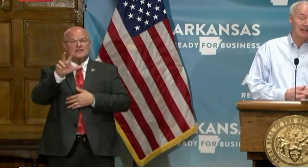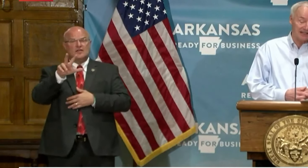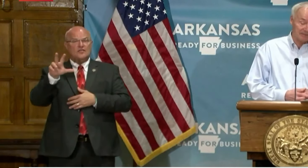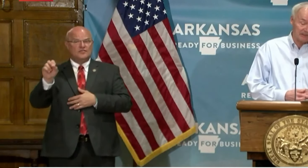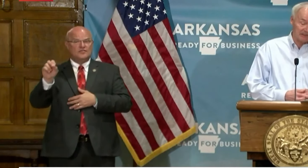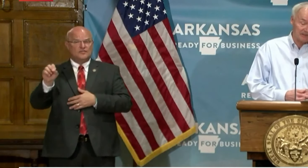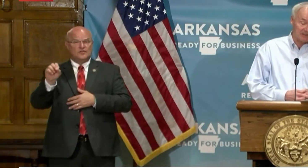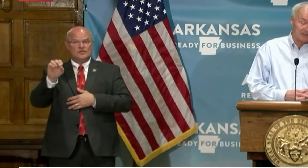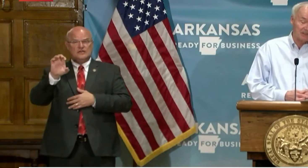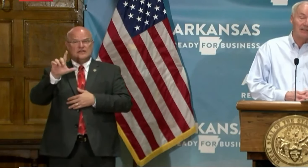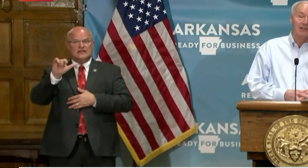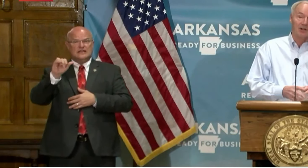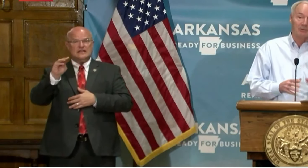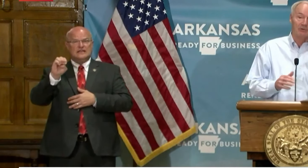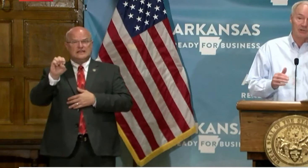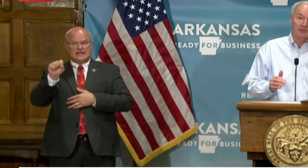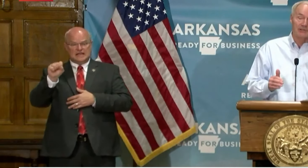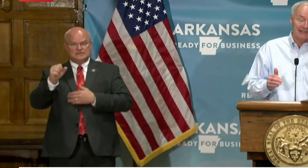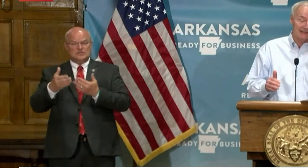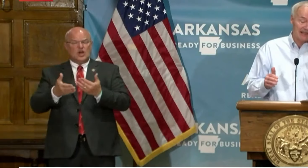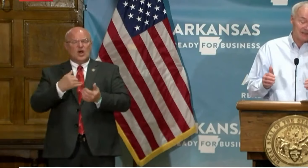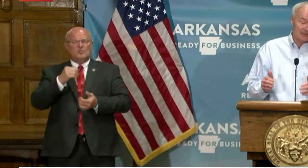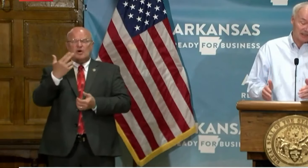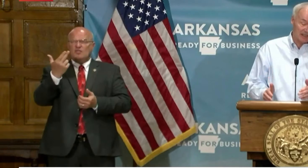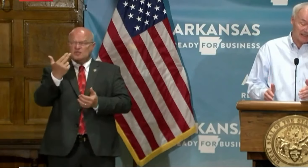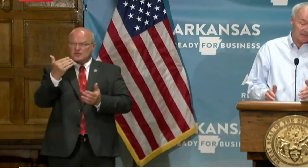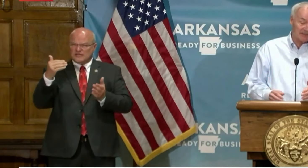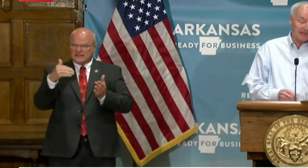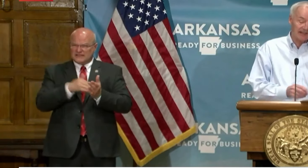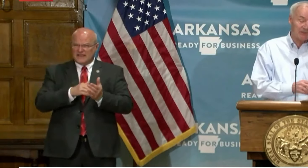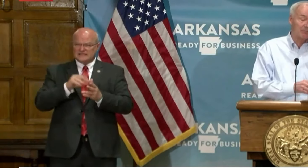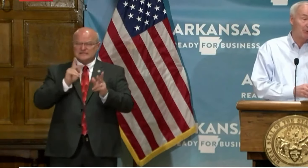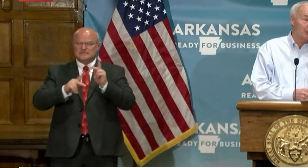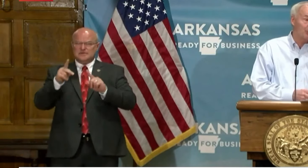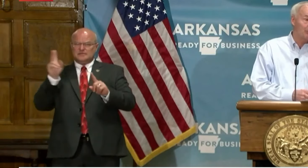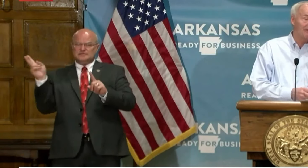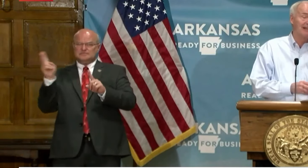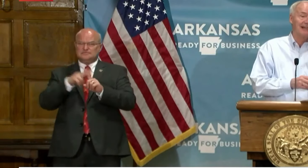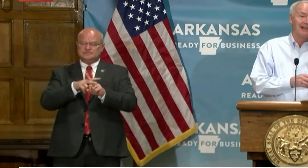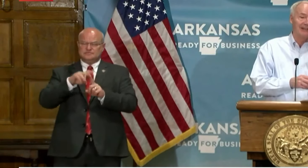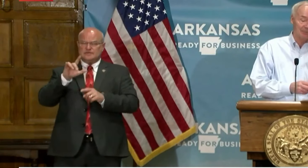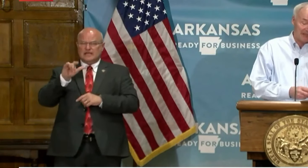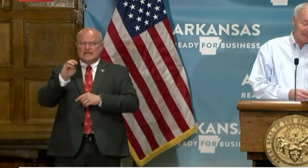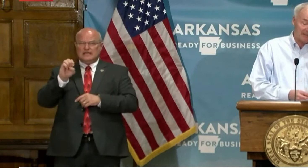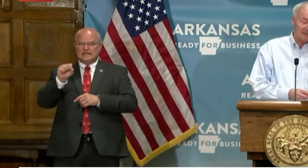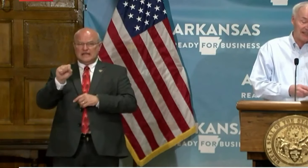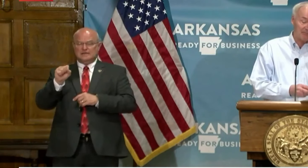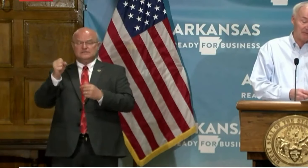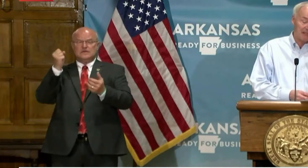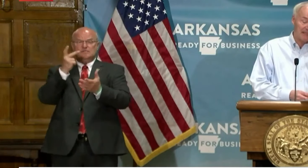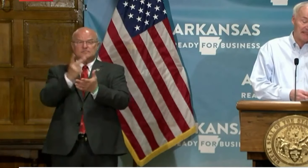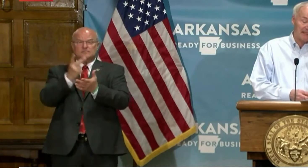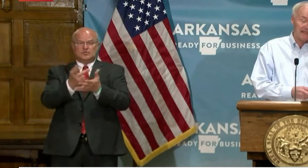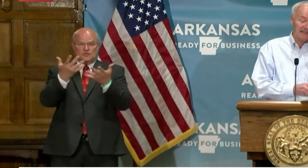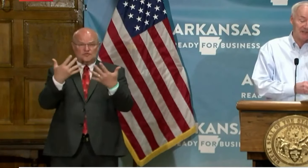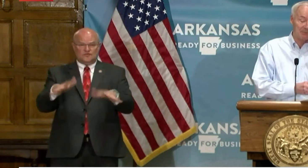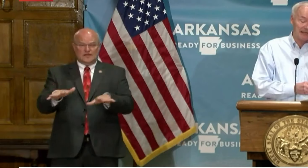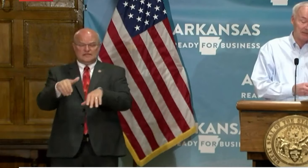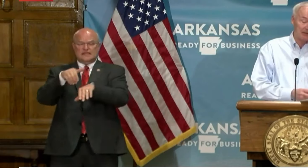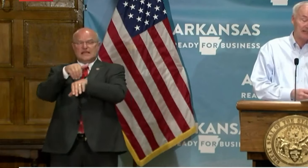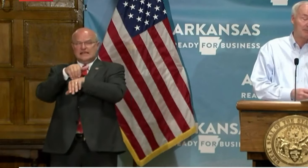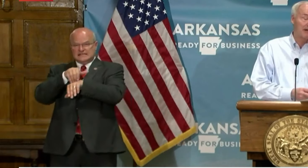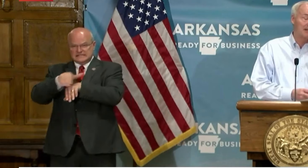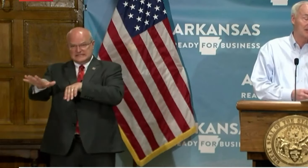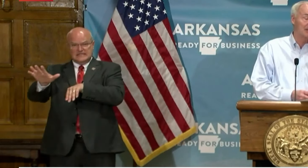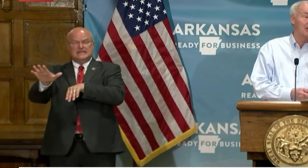12,930 claimants, almost 13,000 claimants that have been approved, and the payments have been made either